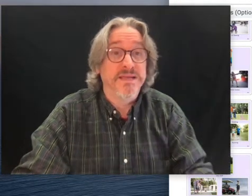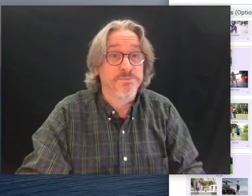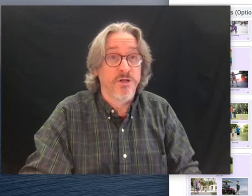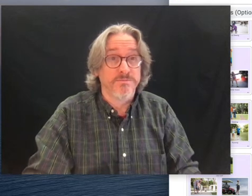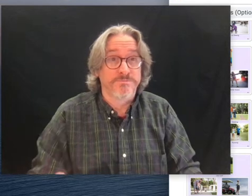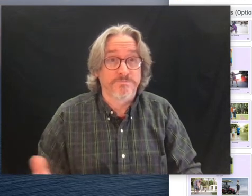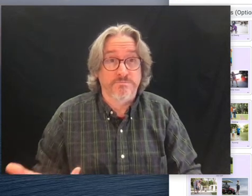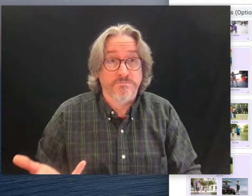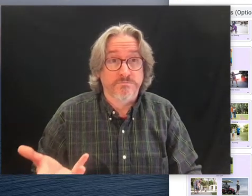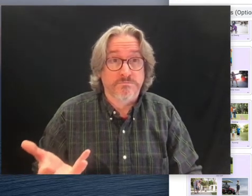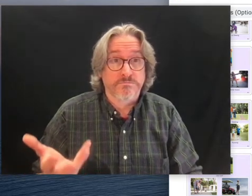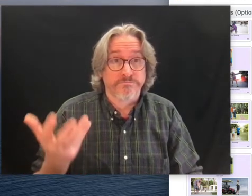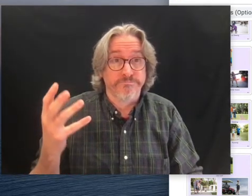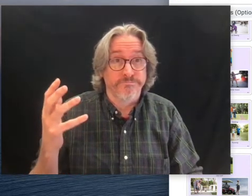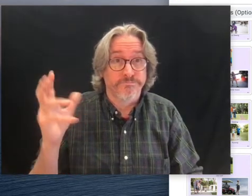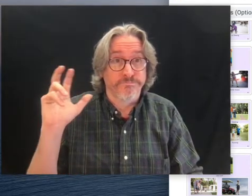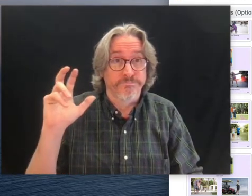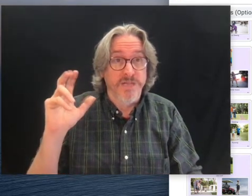Baseball.